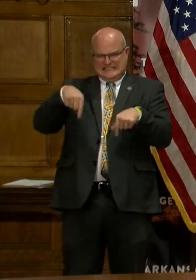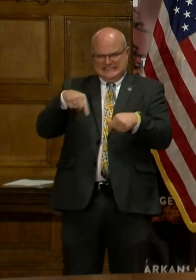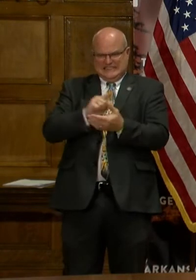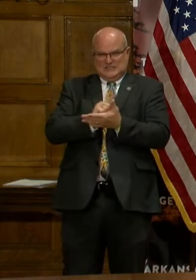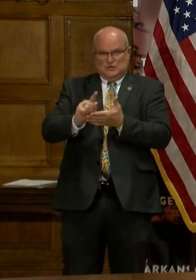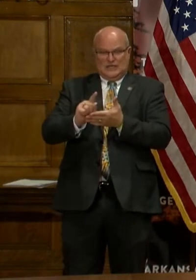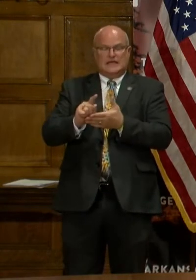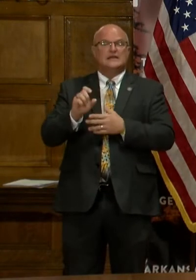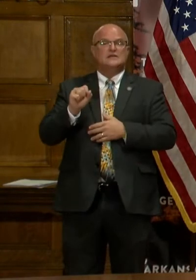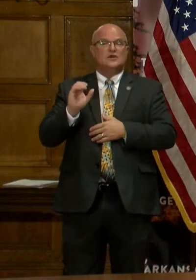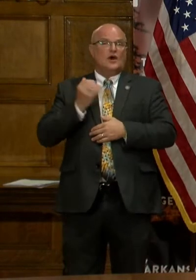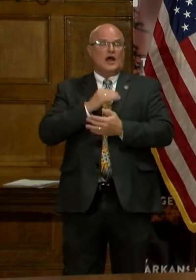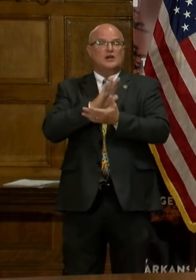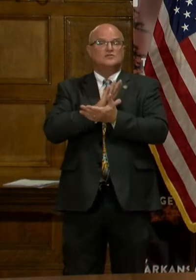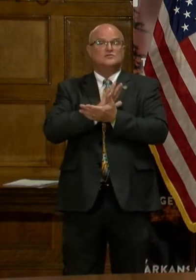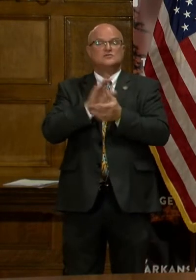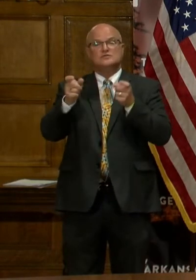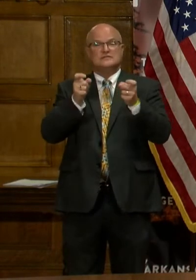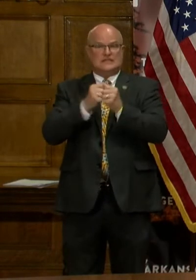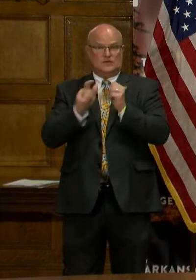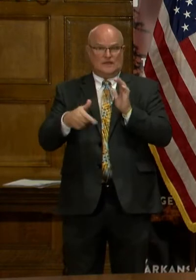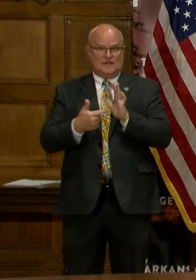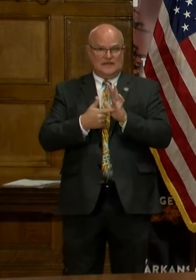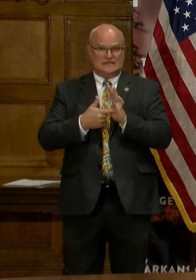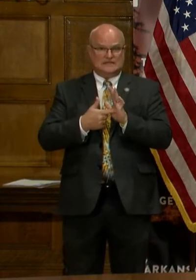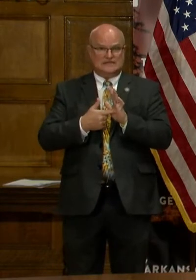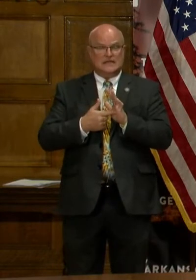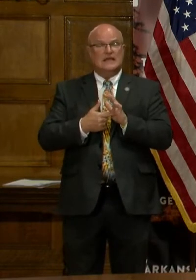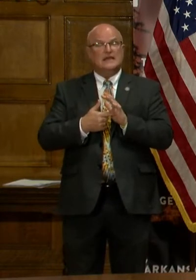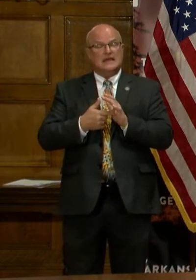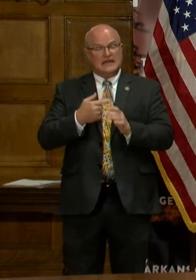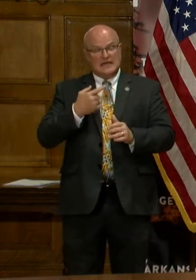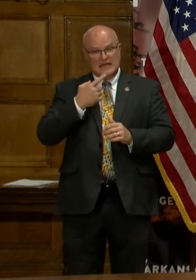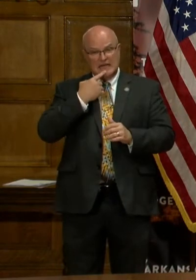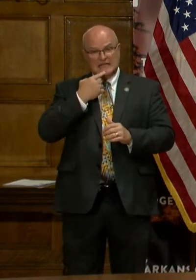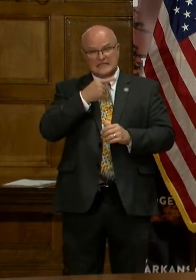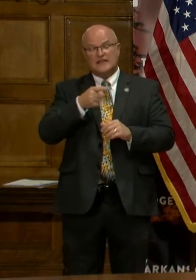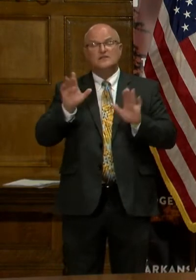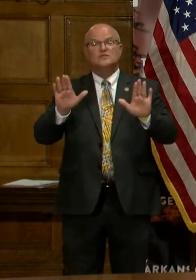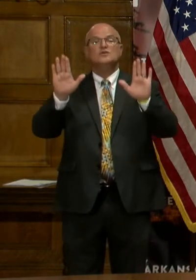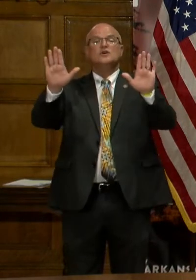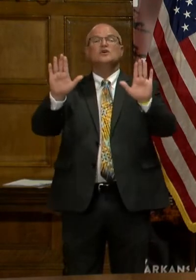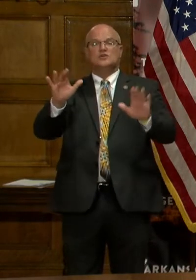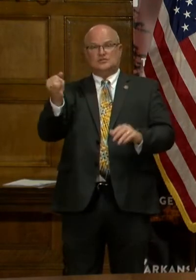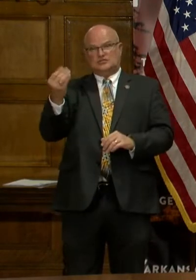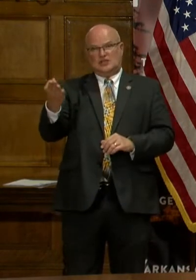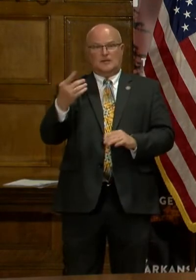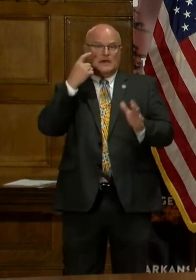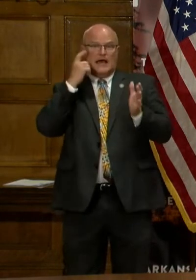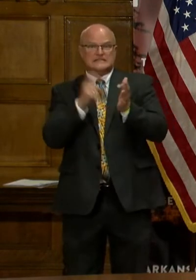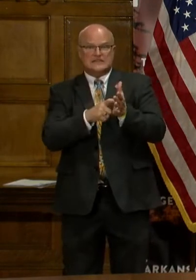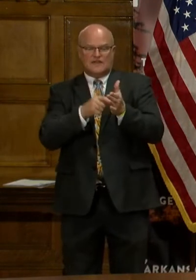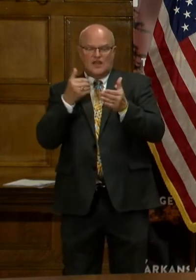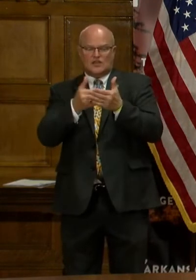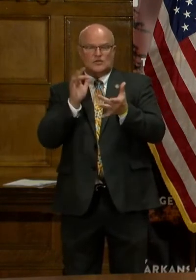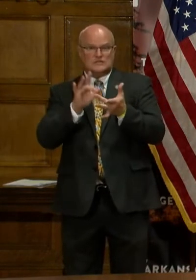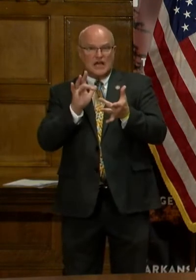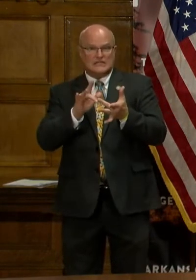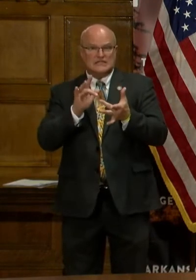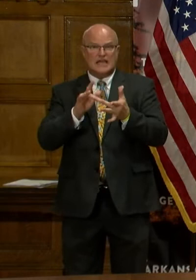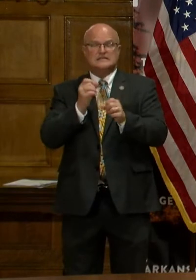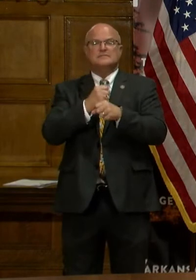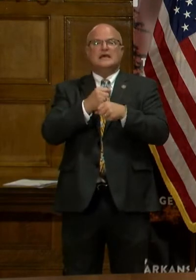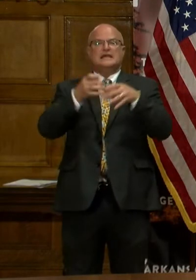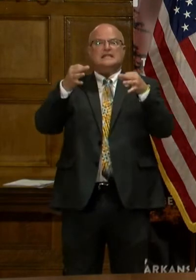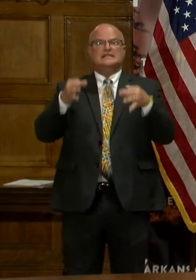week. So our schools are dealing with this, and I would say that they are doing a good job of identifying close contacts,